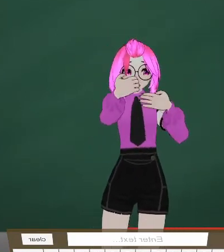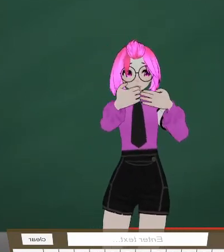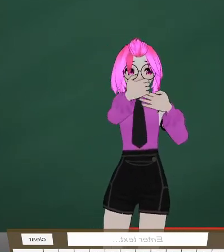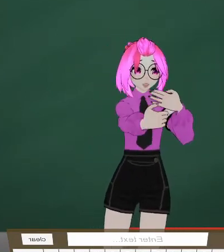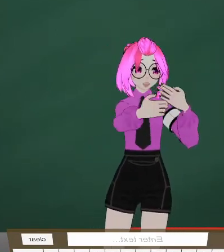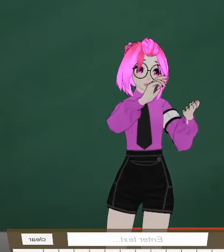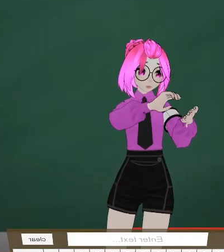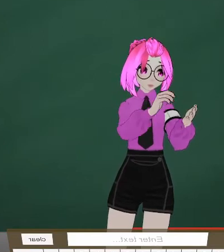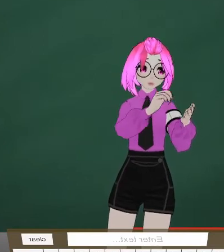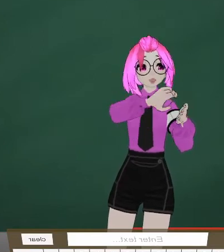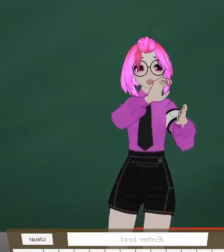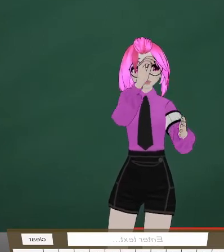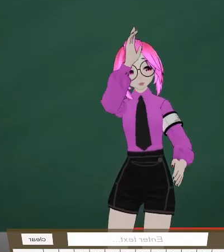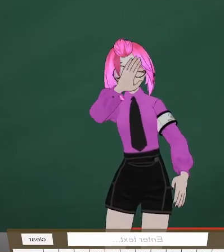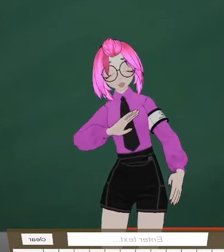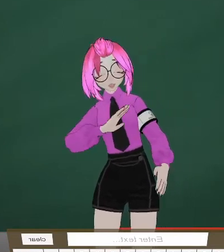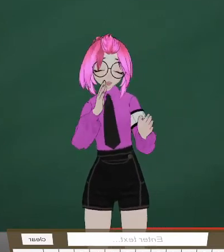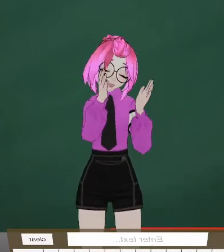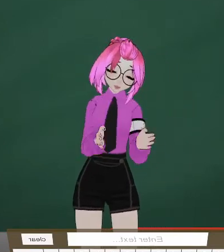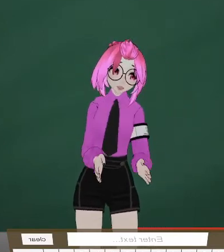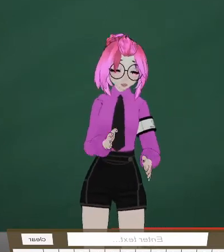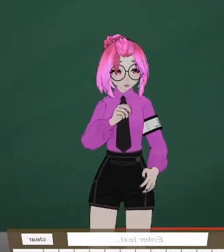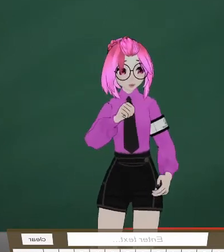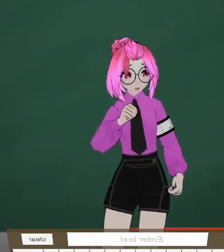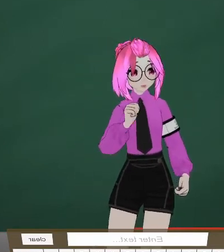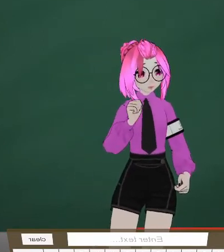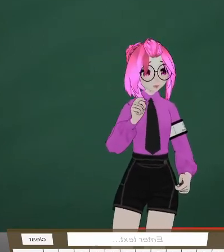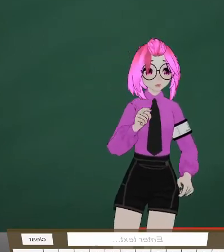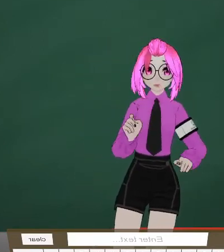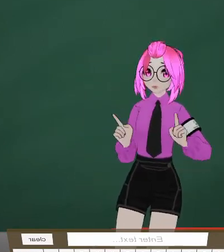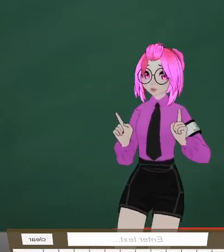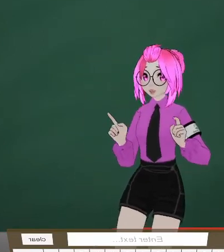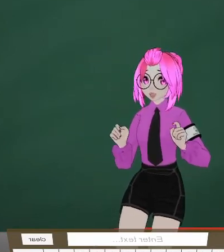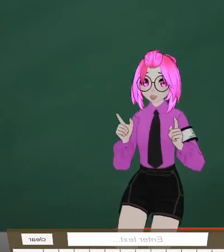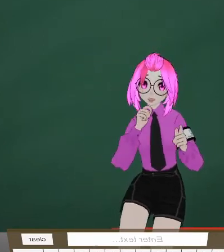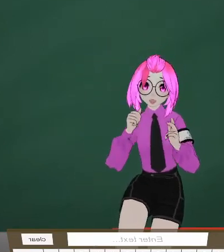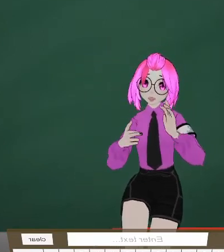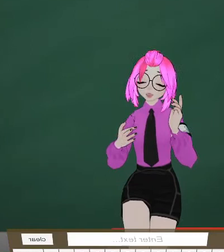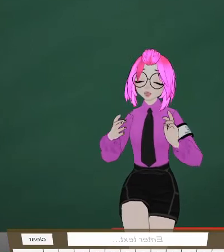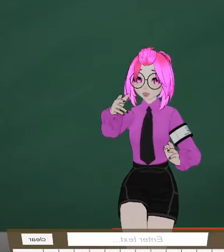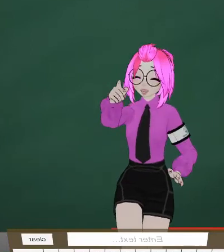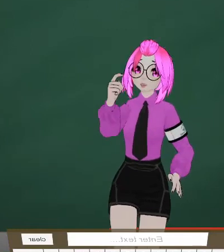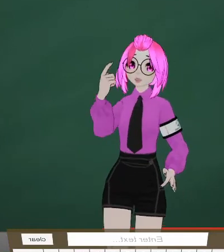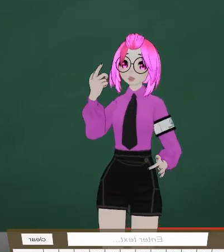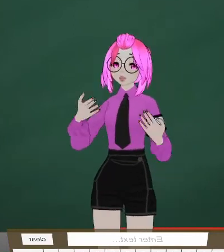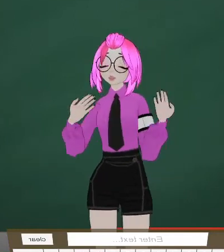you can say bread cookie or man or person yep any other questions like i said doesn't have to be about christmas yeah kai what's up